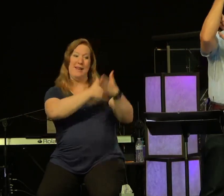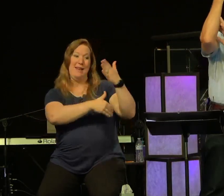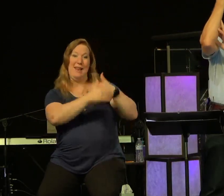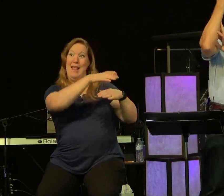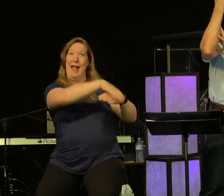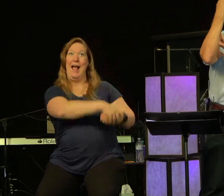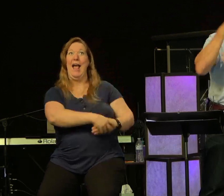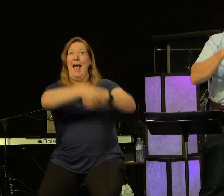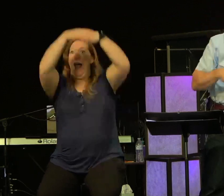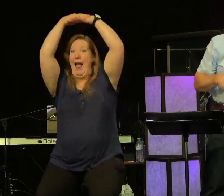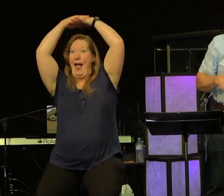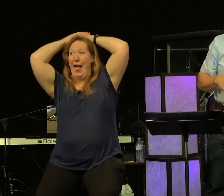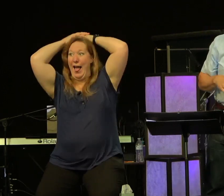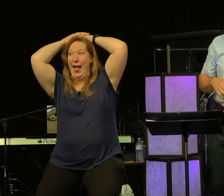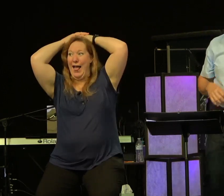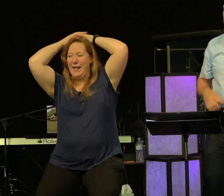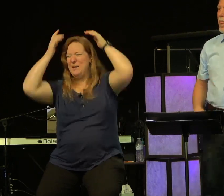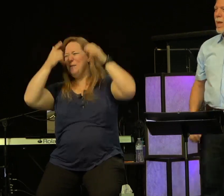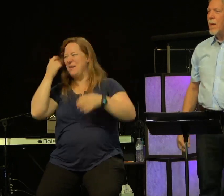put it on their head.